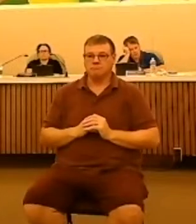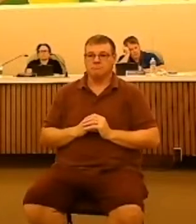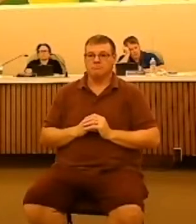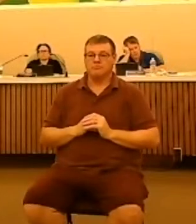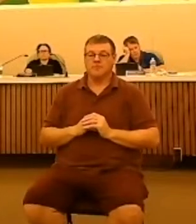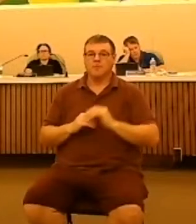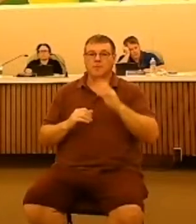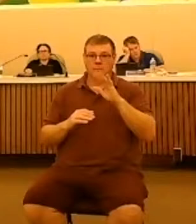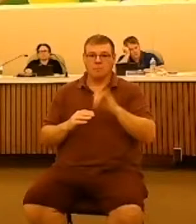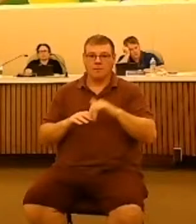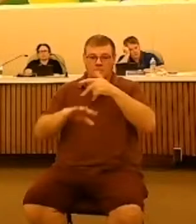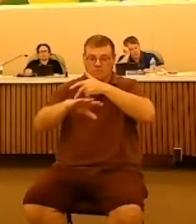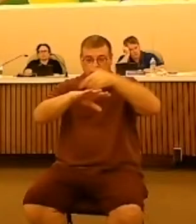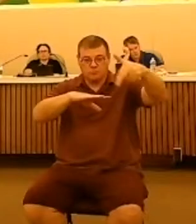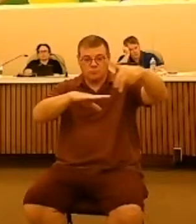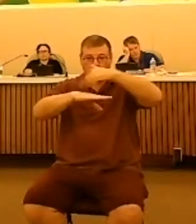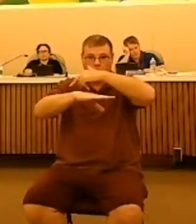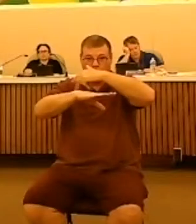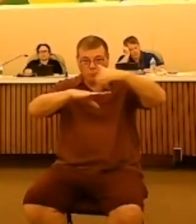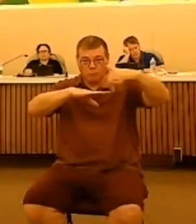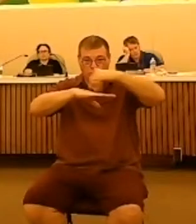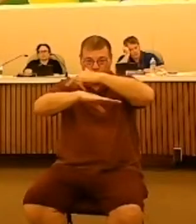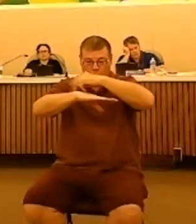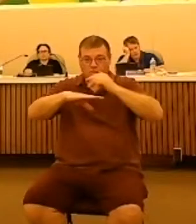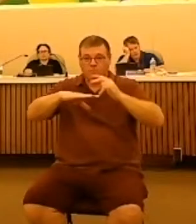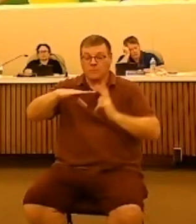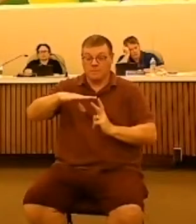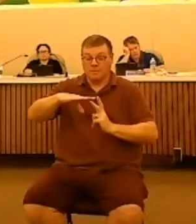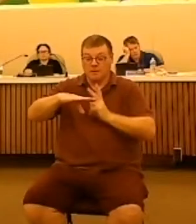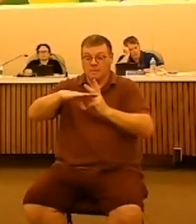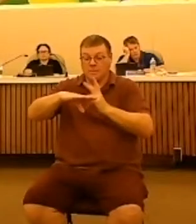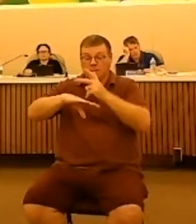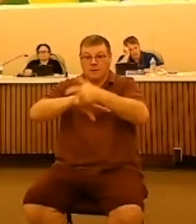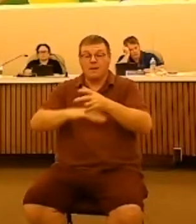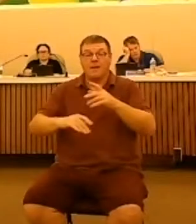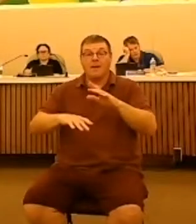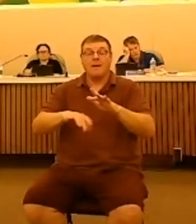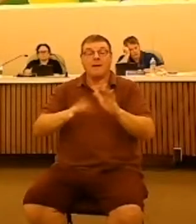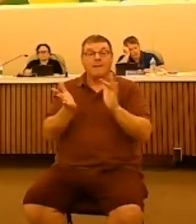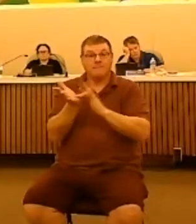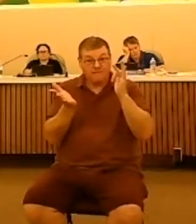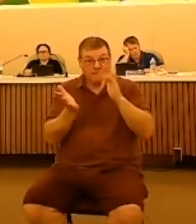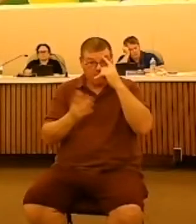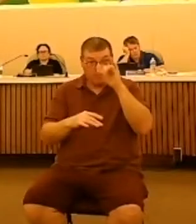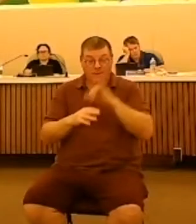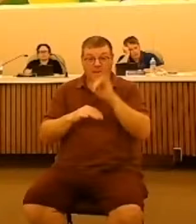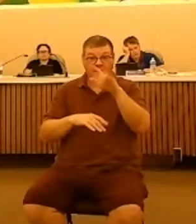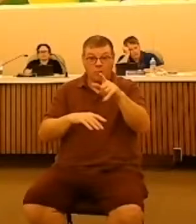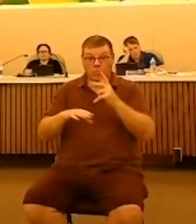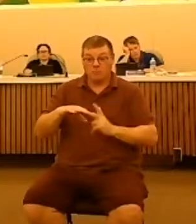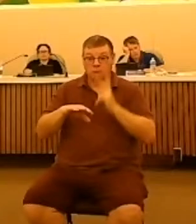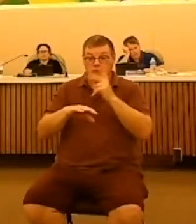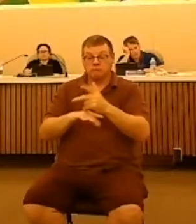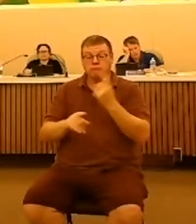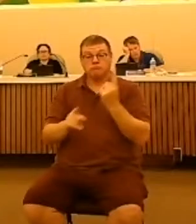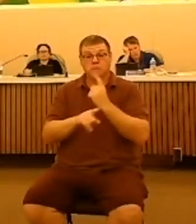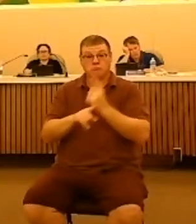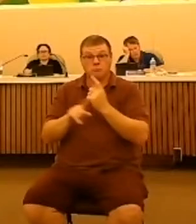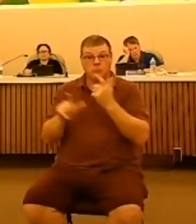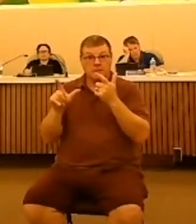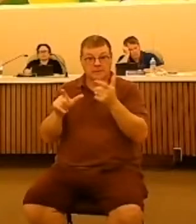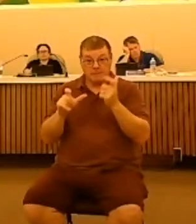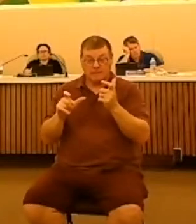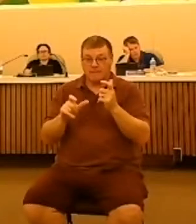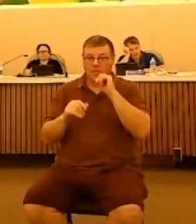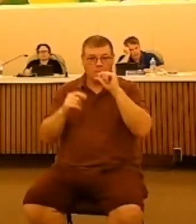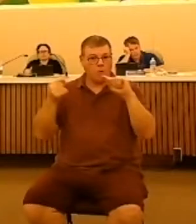The crosswalk, excuse me. And so basically the advantage of those is that if you go over them at moderate speed, they